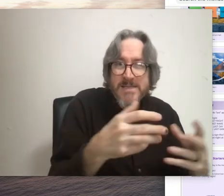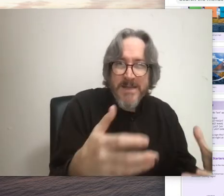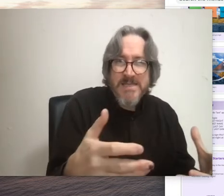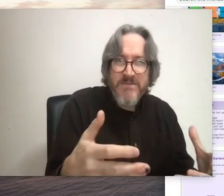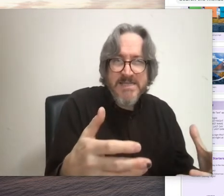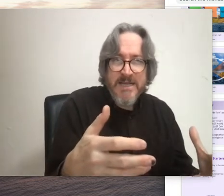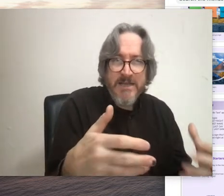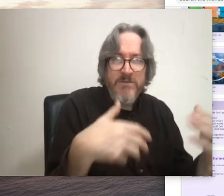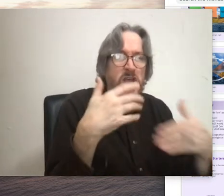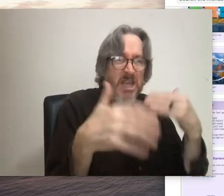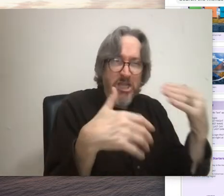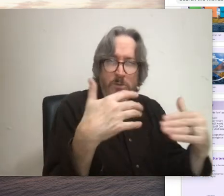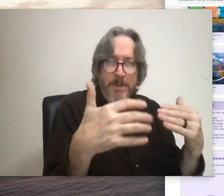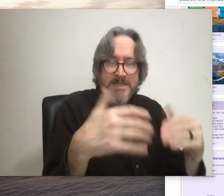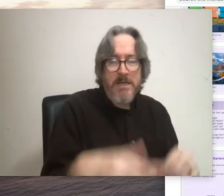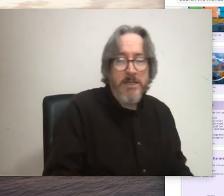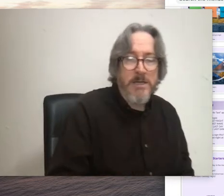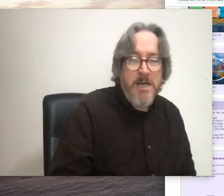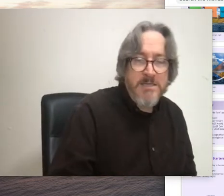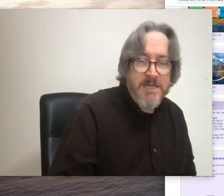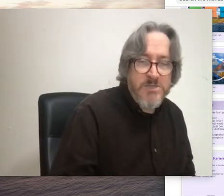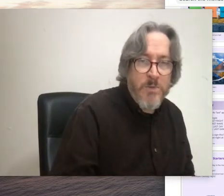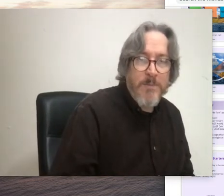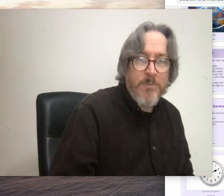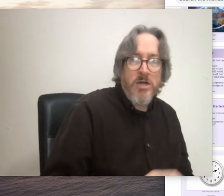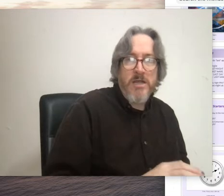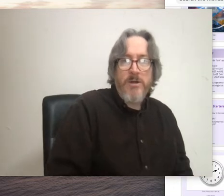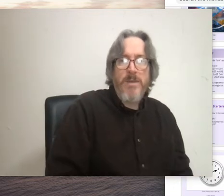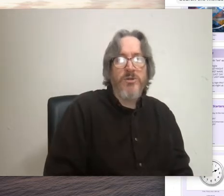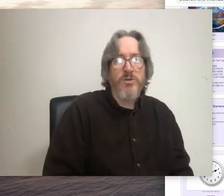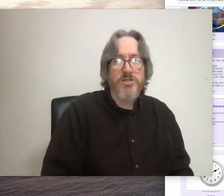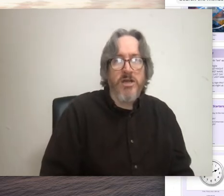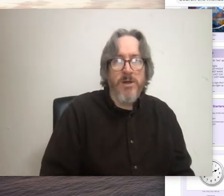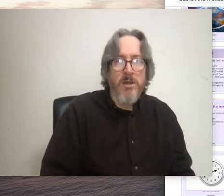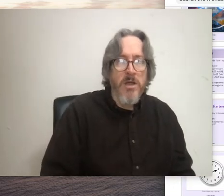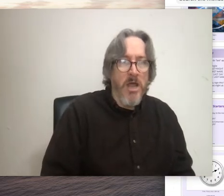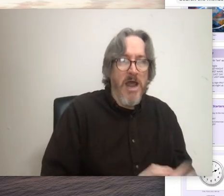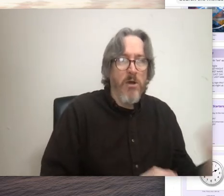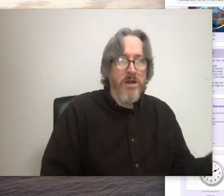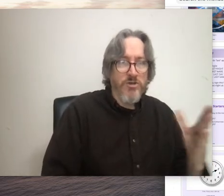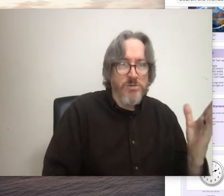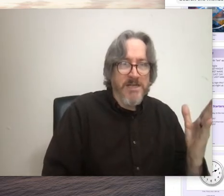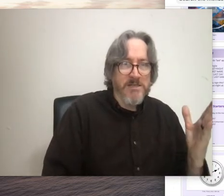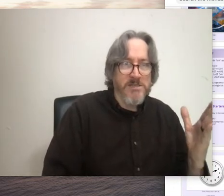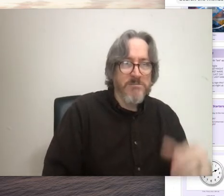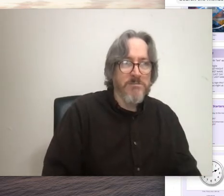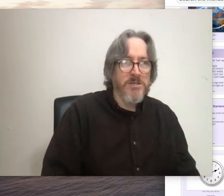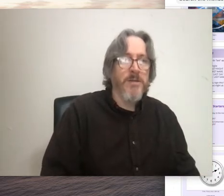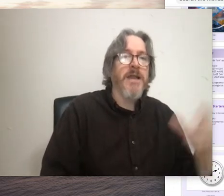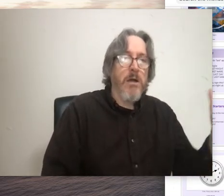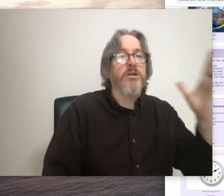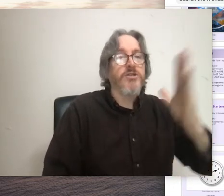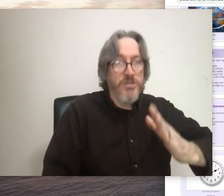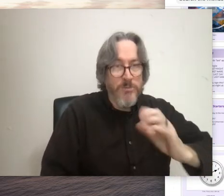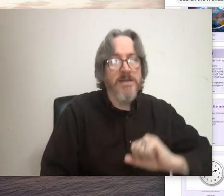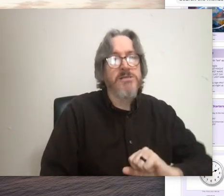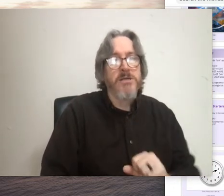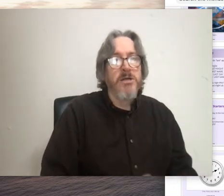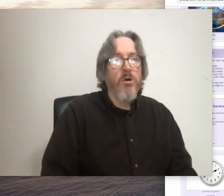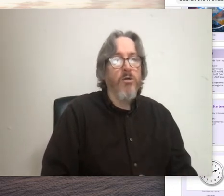and that's the best advice I can give. You'll be able to tell in context what people are talking about. People don't usually talk about an hour and 2 seconds. It'd be an hour